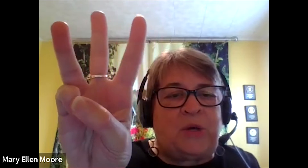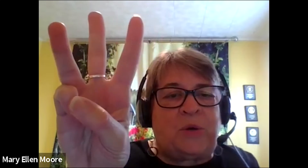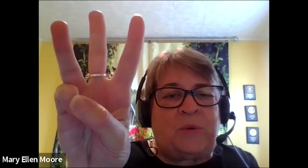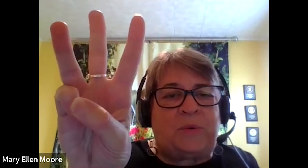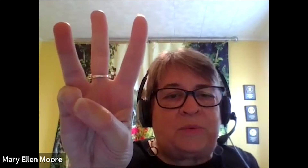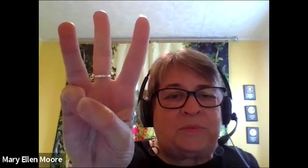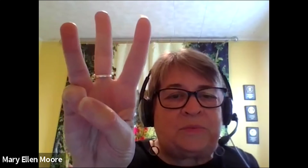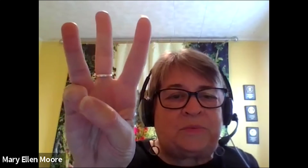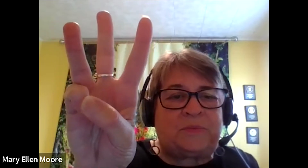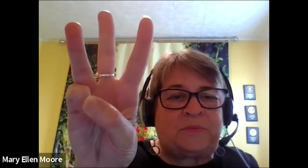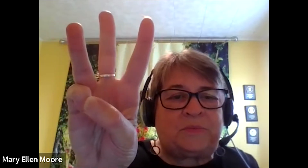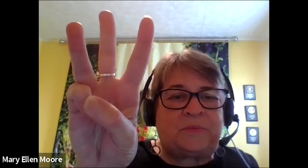W.